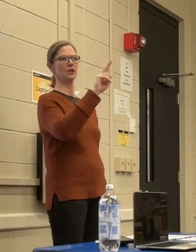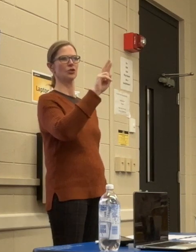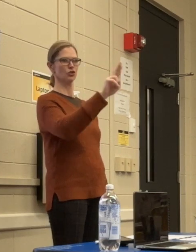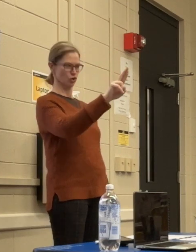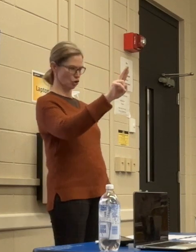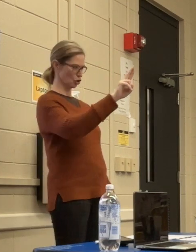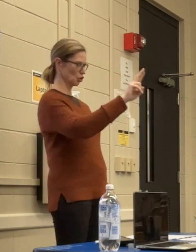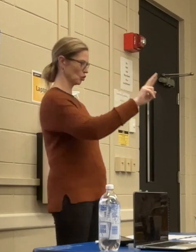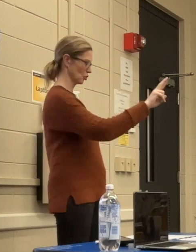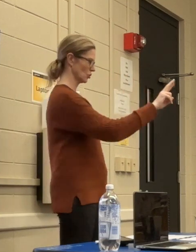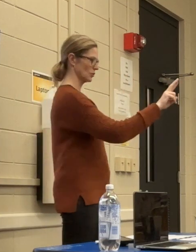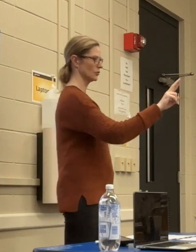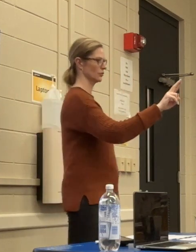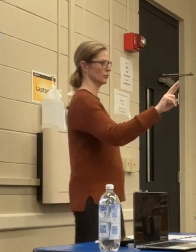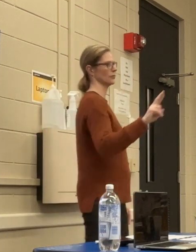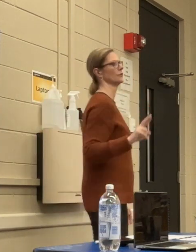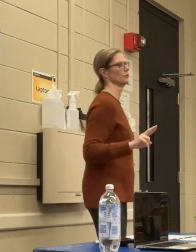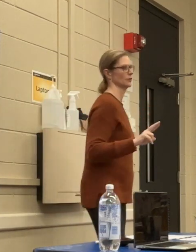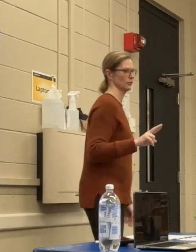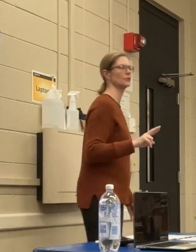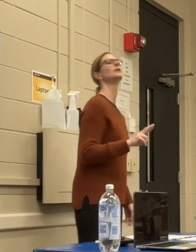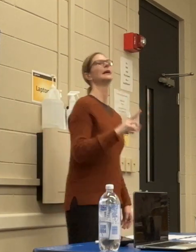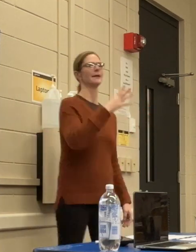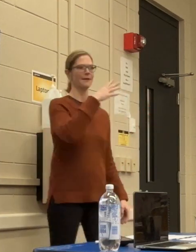And they're going to discuss racial slurs